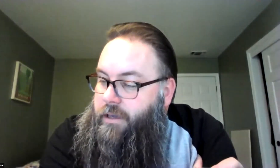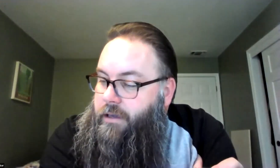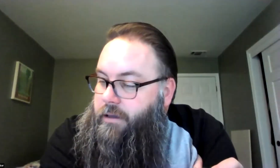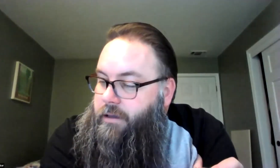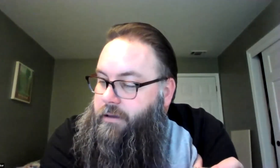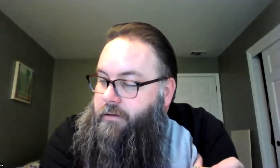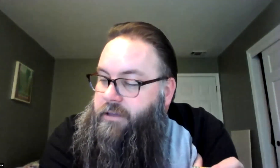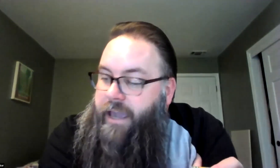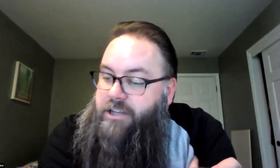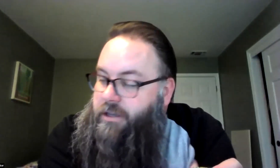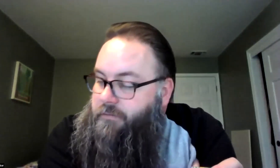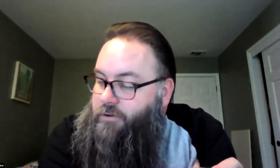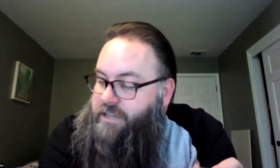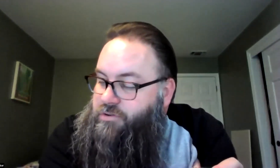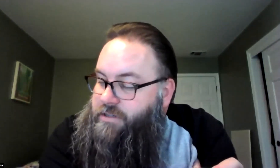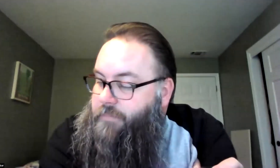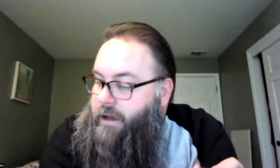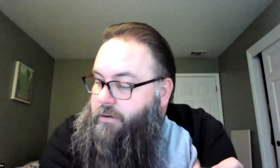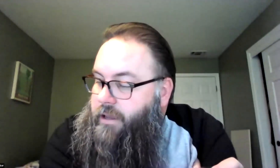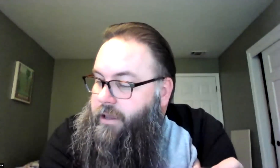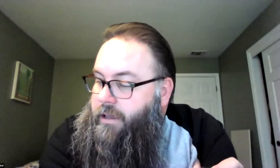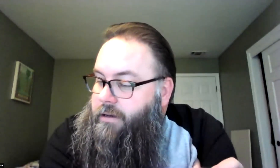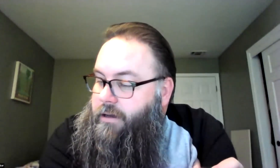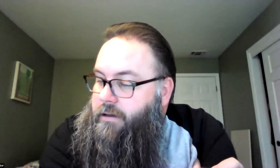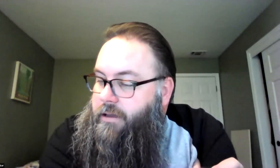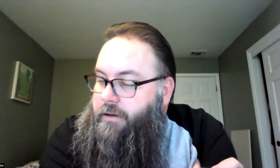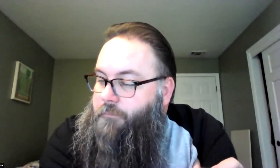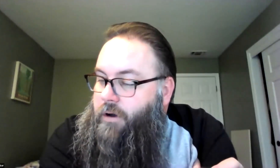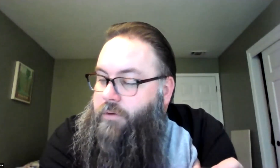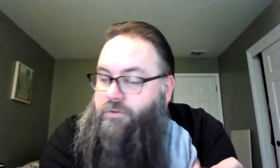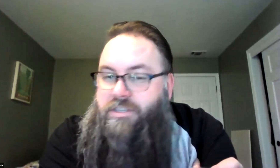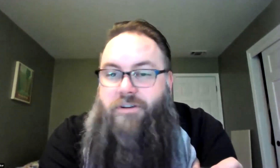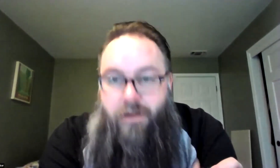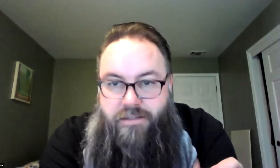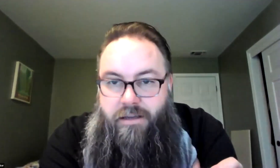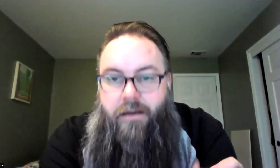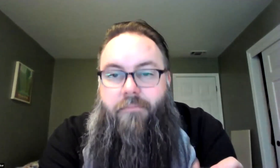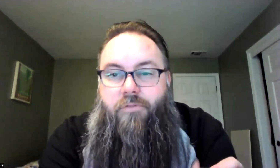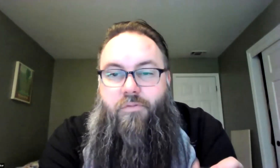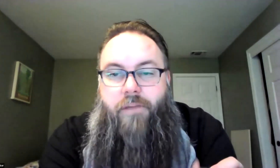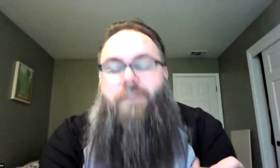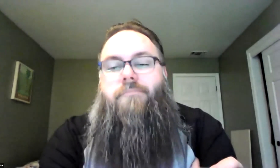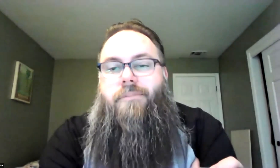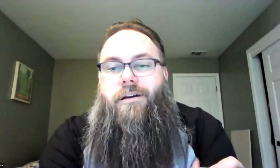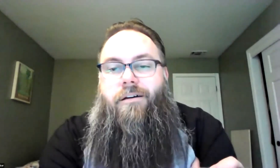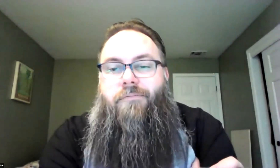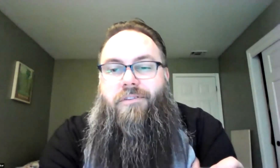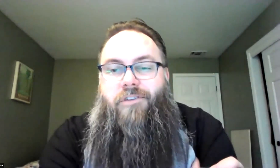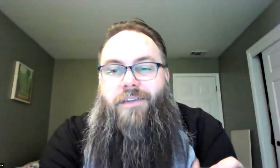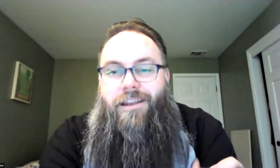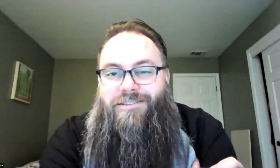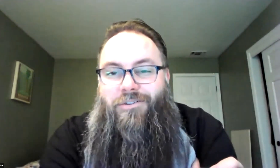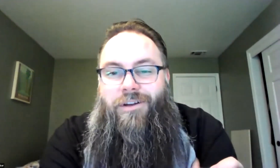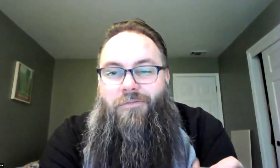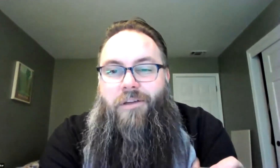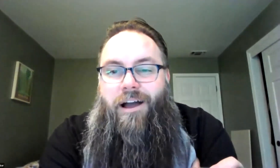to be gauging folks' interests about, and what we will start with Rima from the